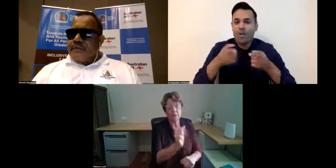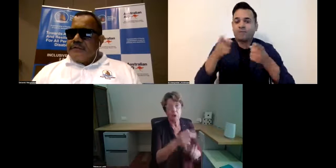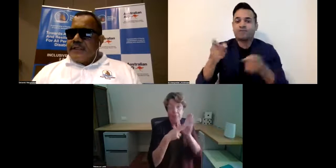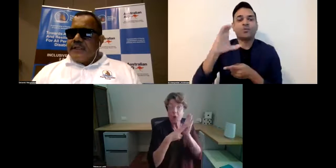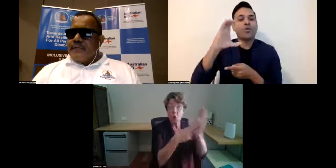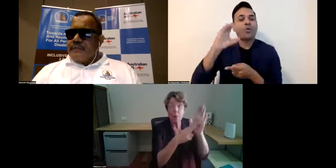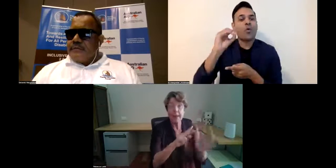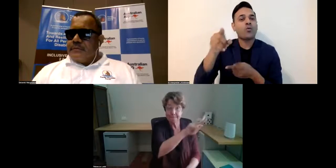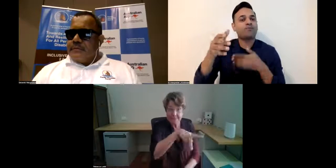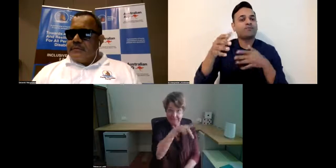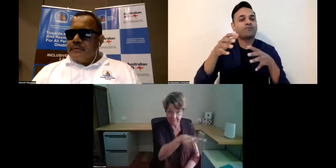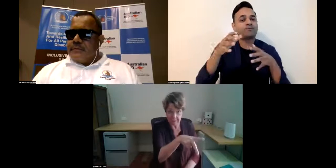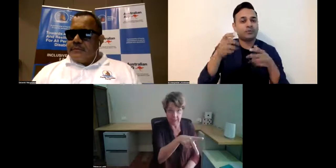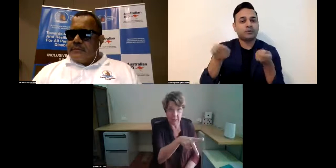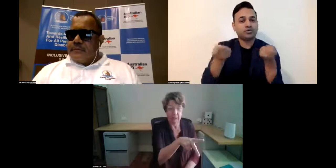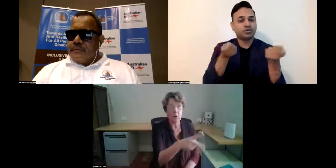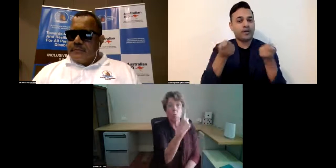all. Thank you, Kuchalani.